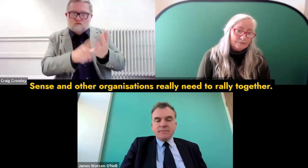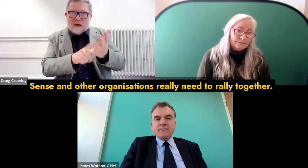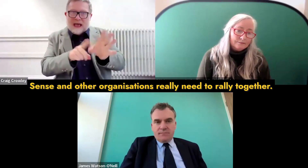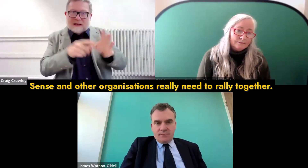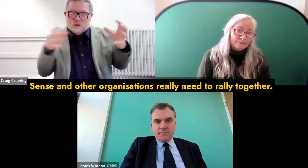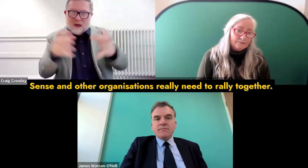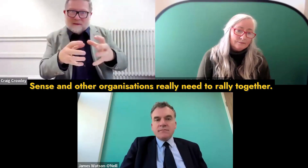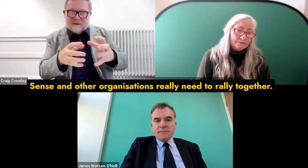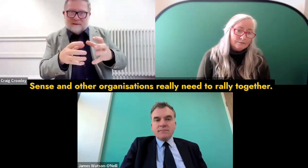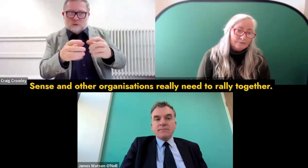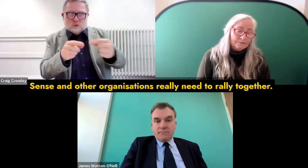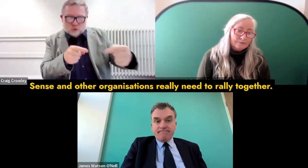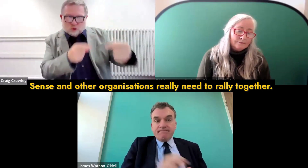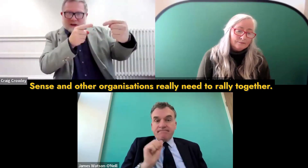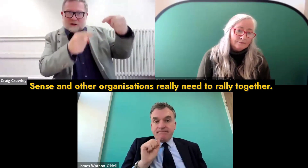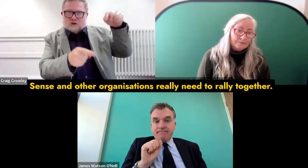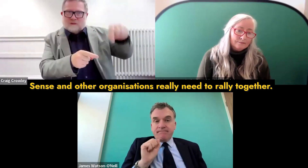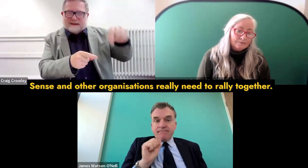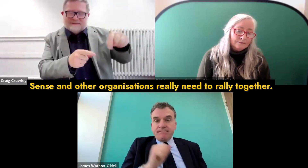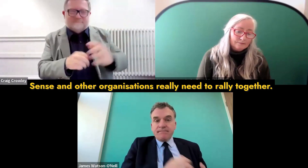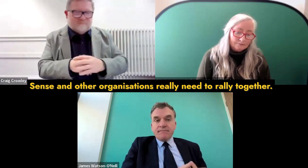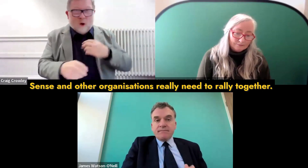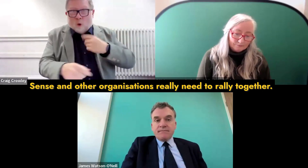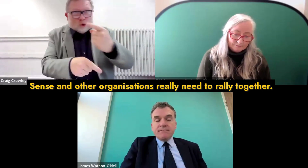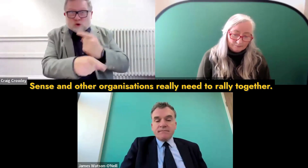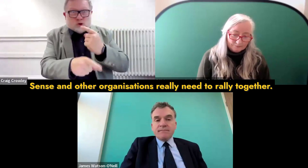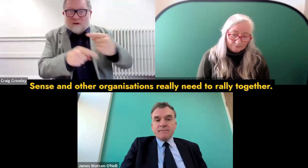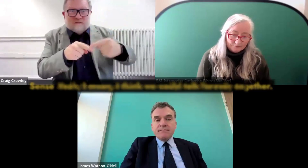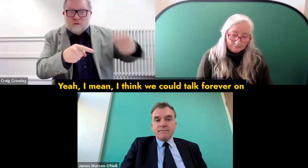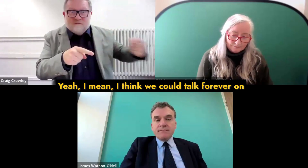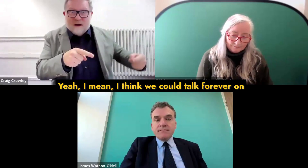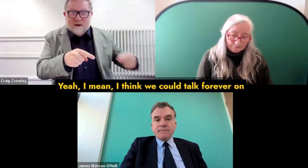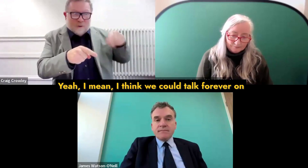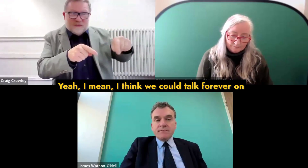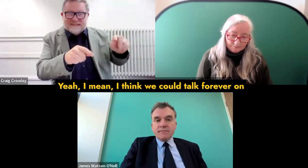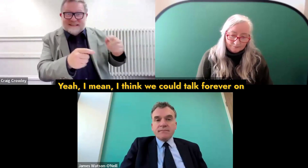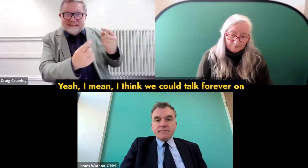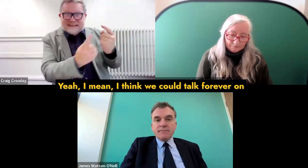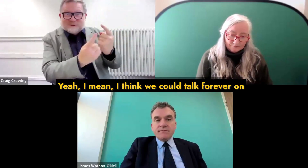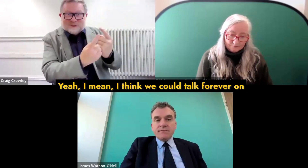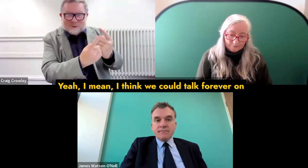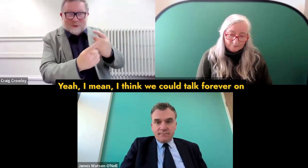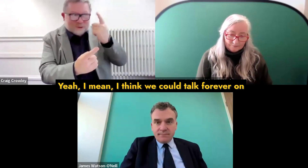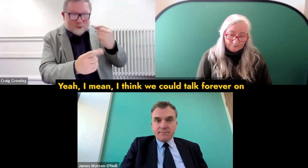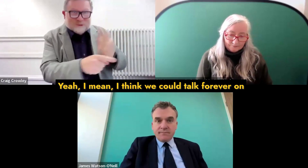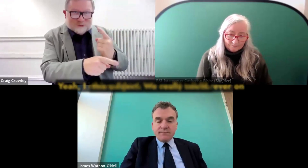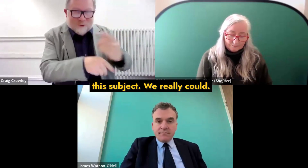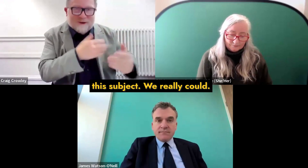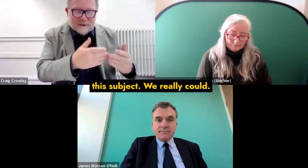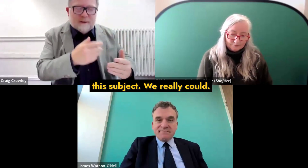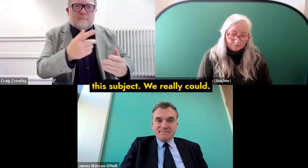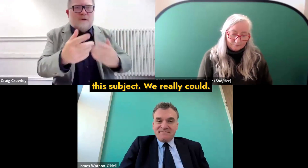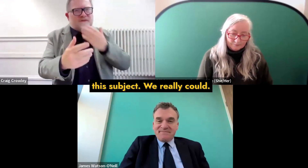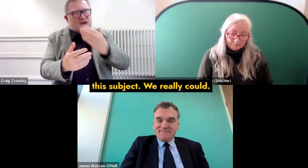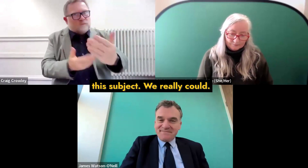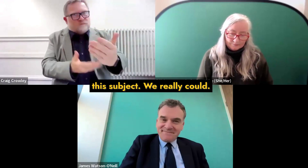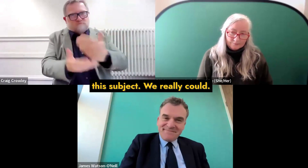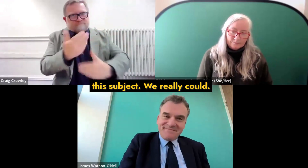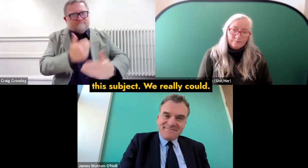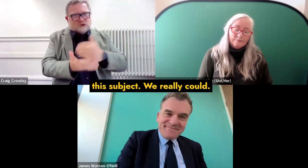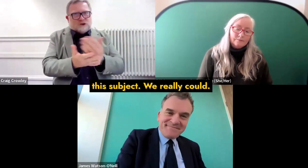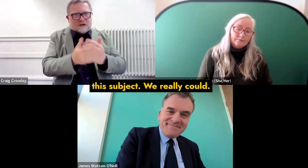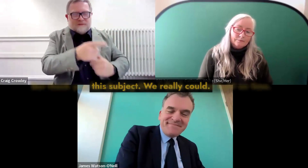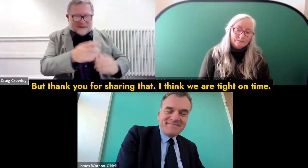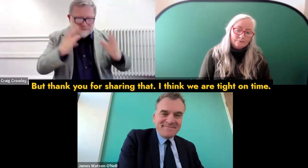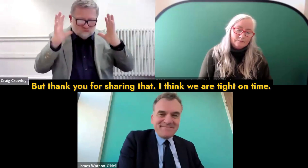other organisations really need to rally together. Yeah, I mean, I think we could talk forever on this subject. We